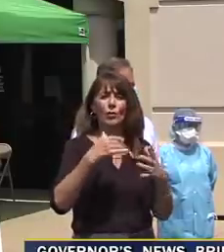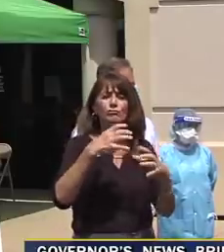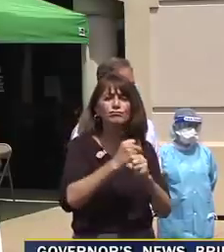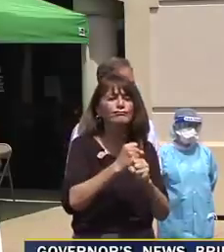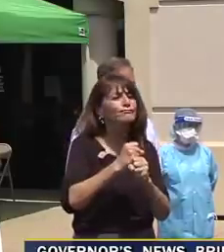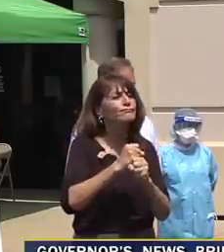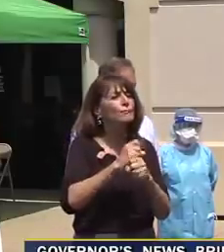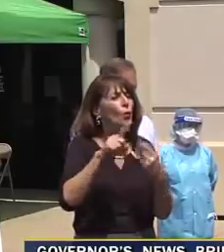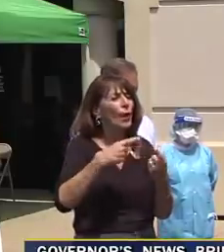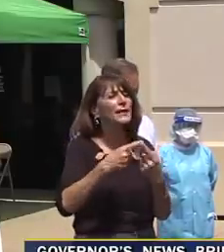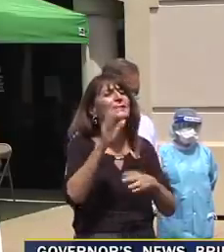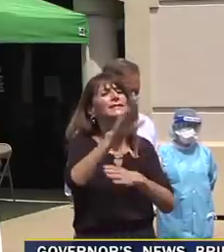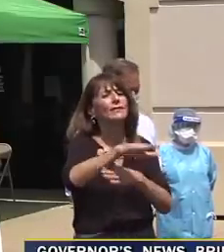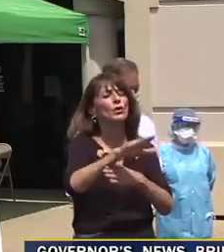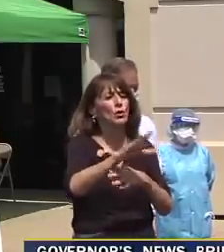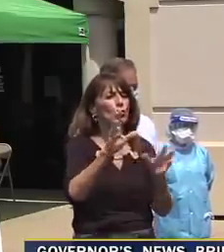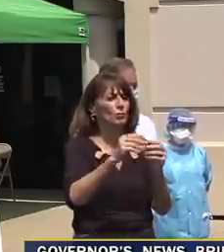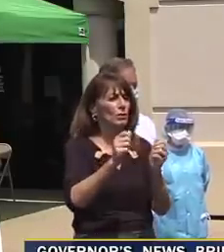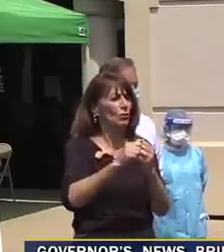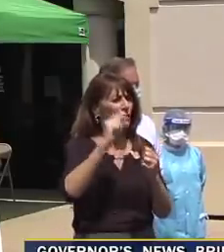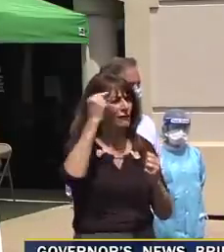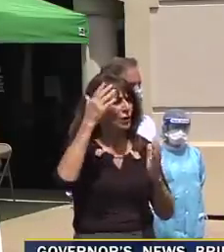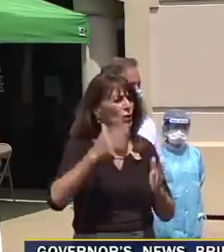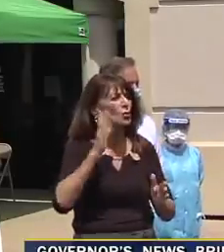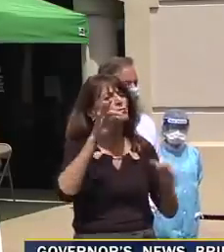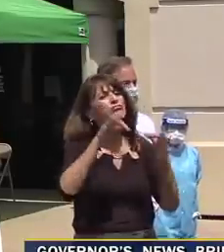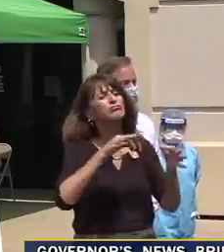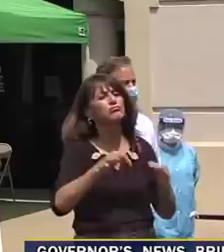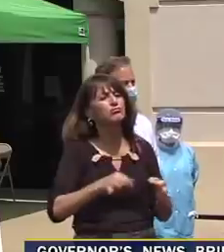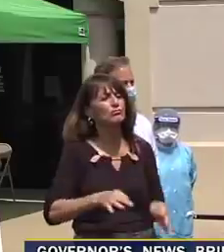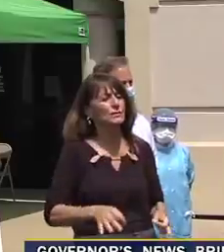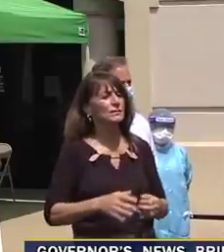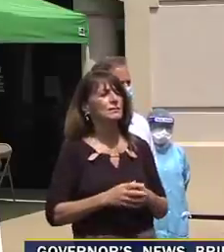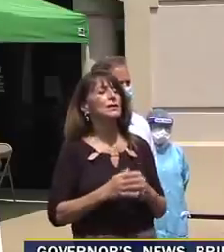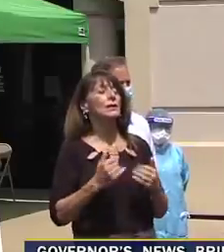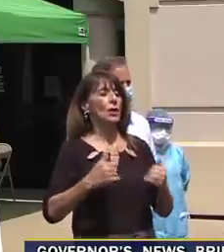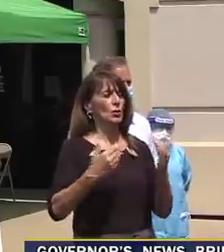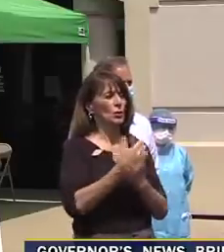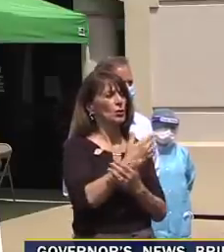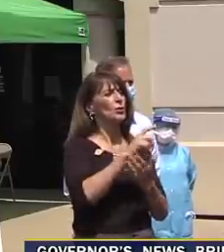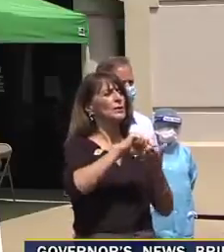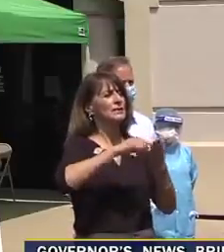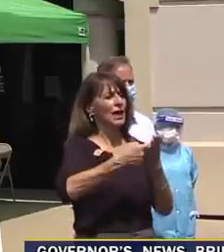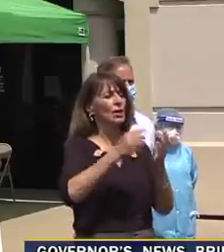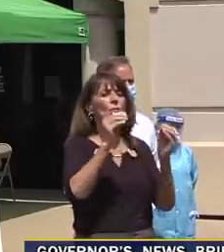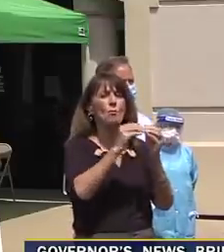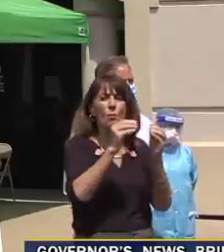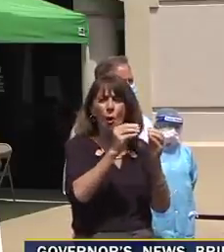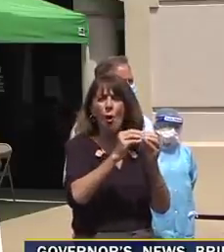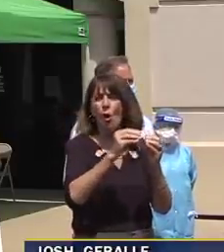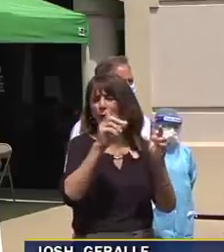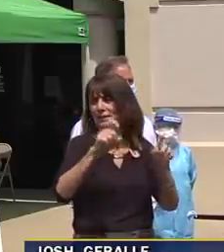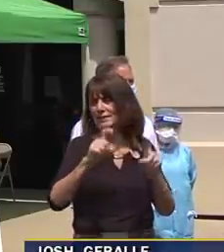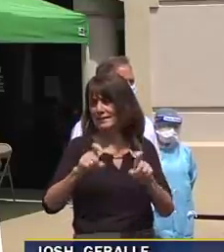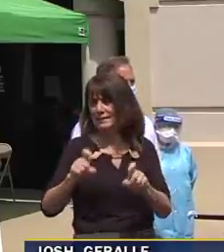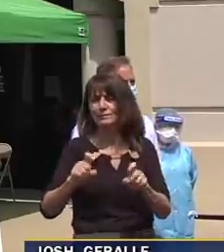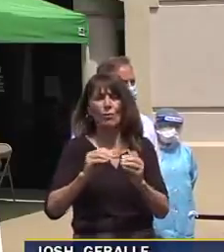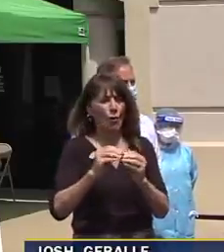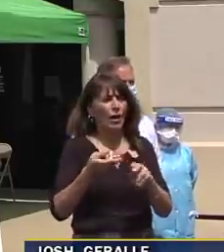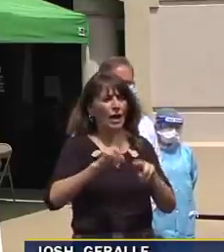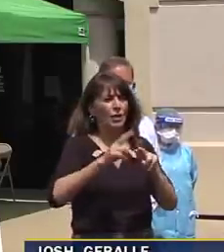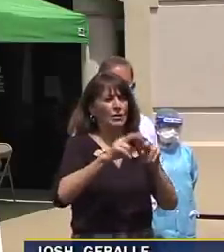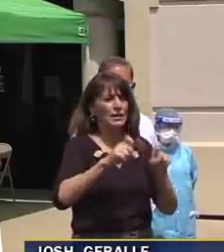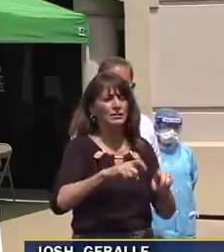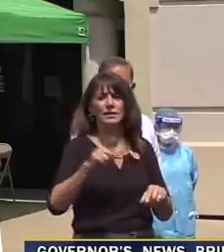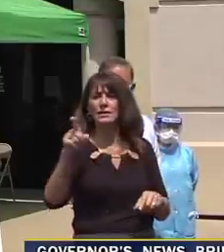now we're setting up now this weekly repetitive testing that's already started ramping up across all the facilities across the state this week. Do